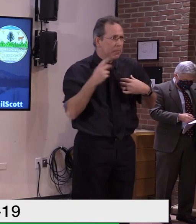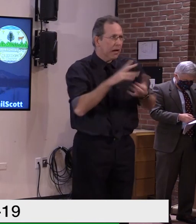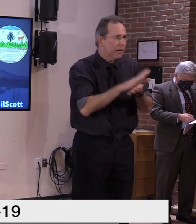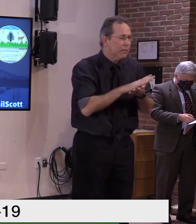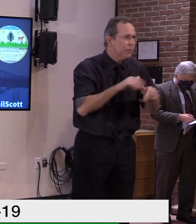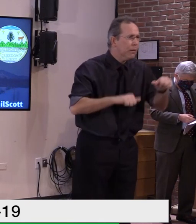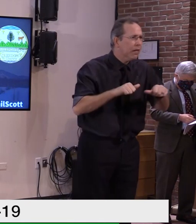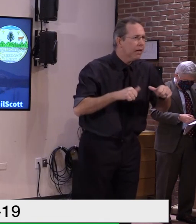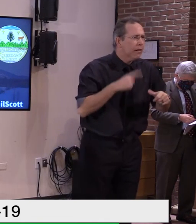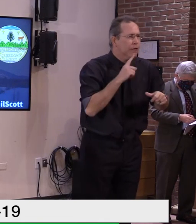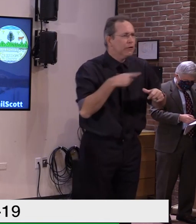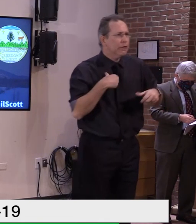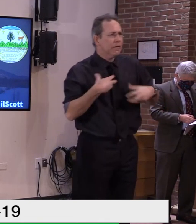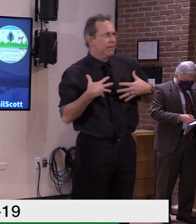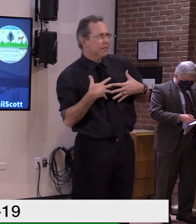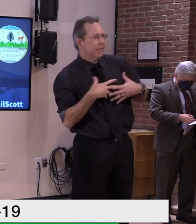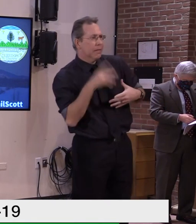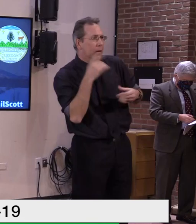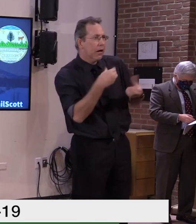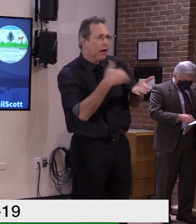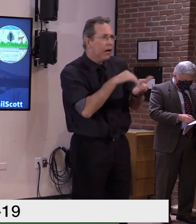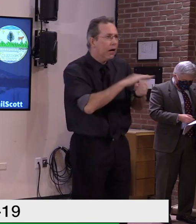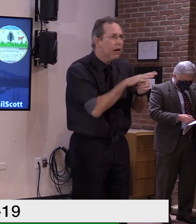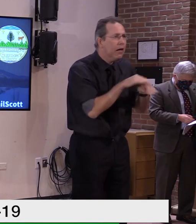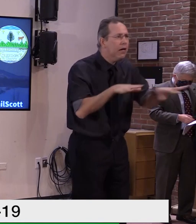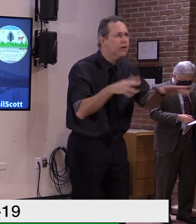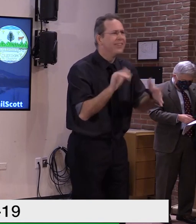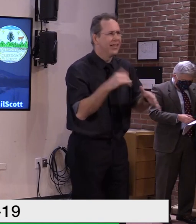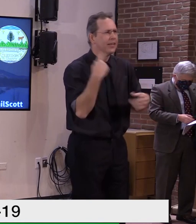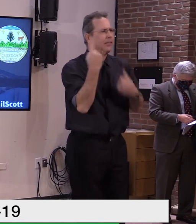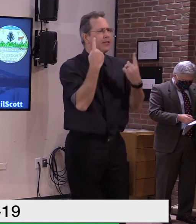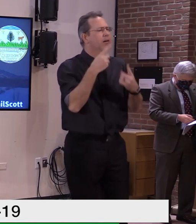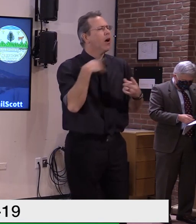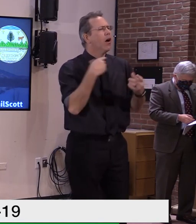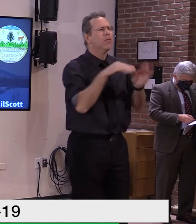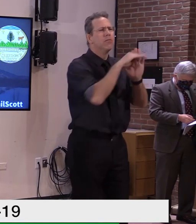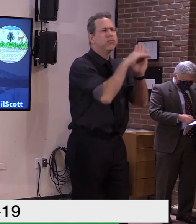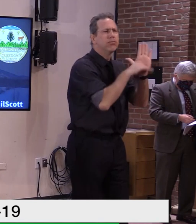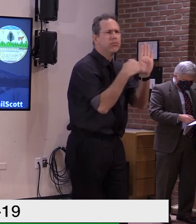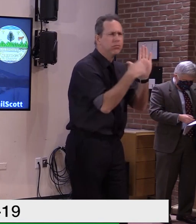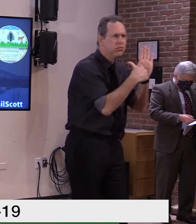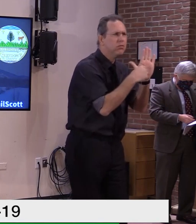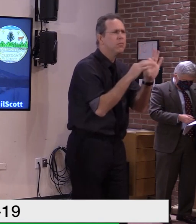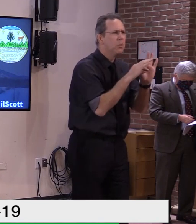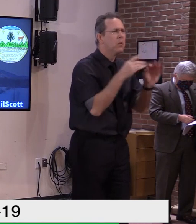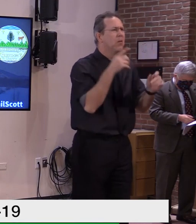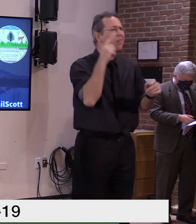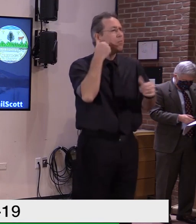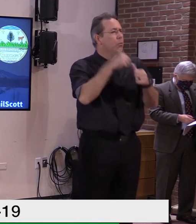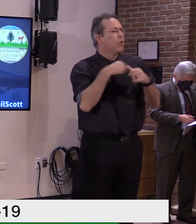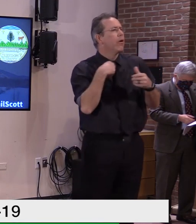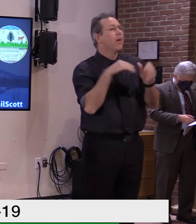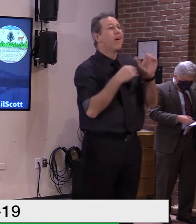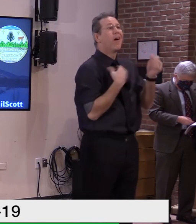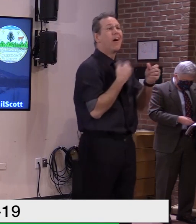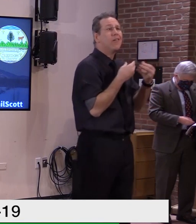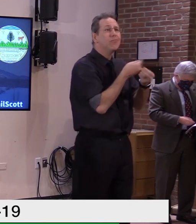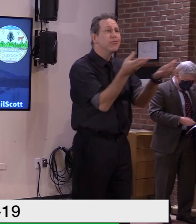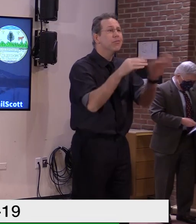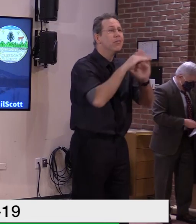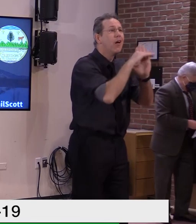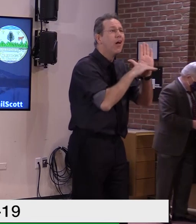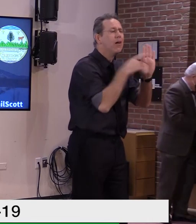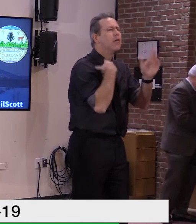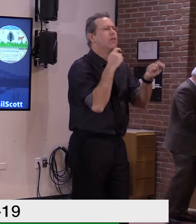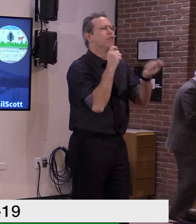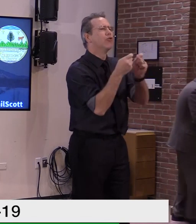protocols of our guidance this morning because they did change just a bit from Thanksgiving. As well, we wanted to look